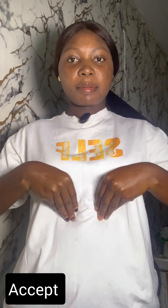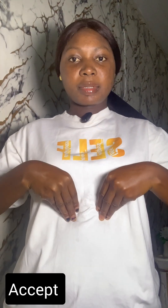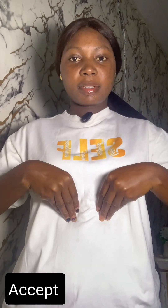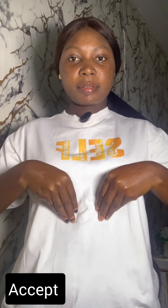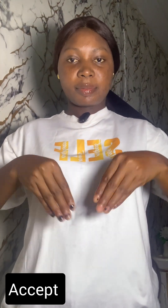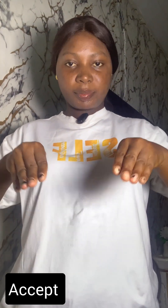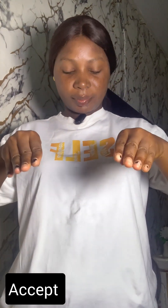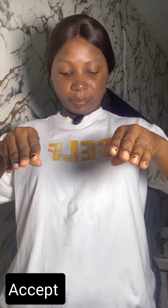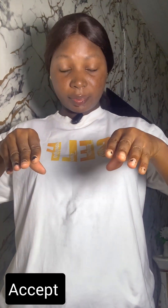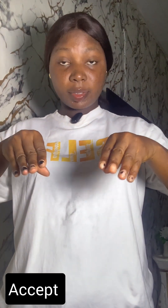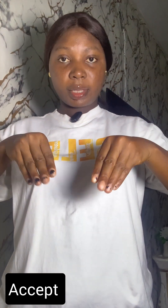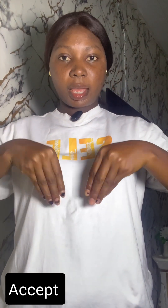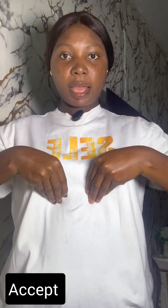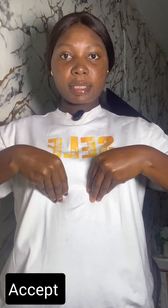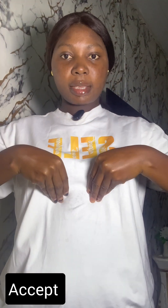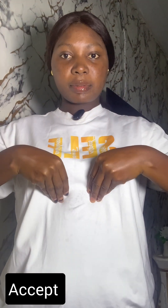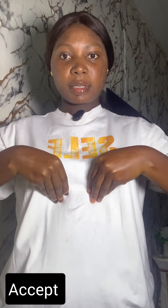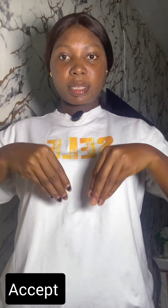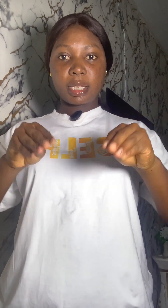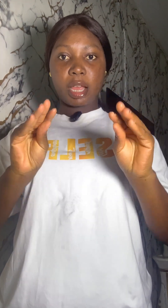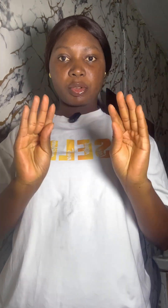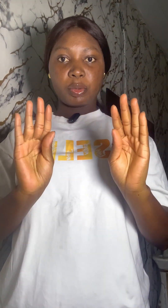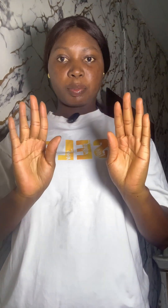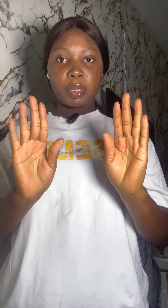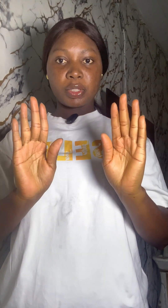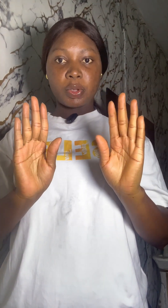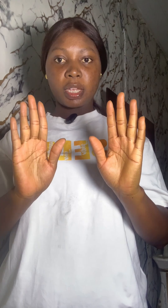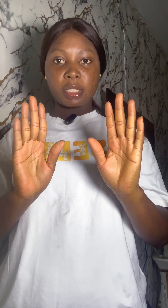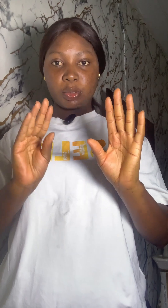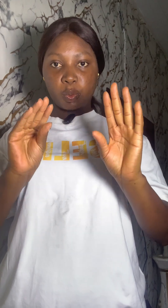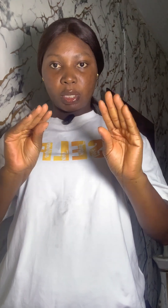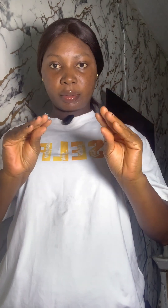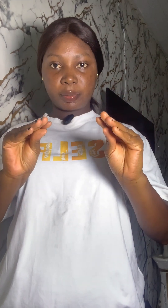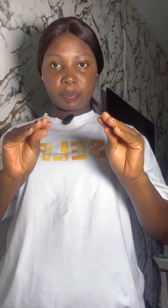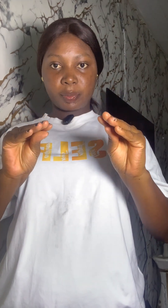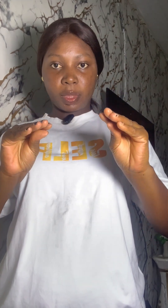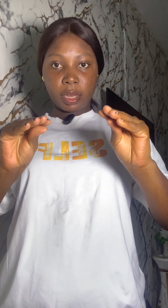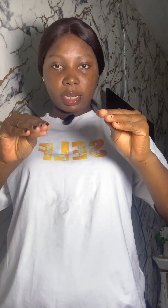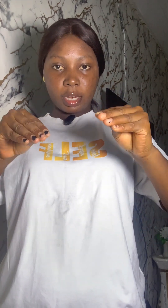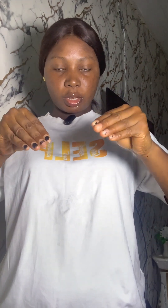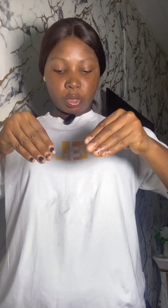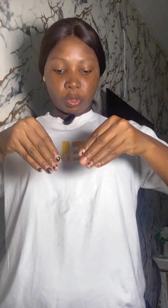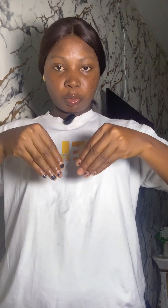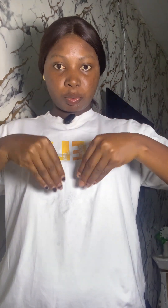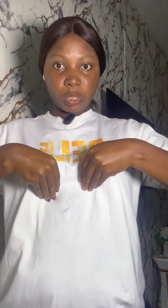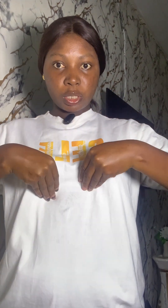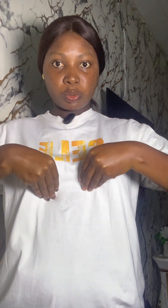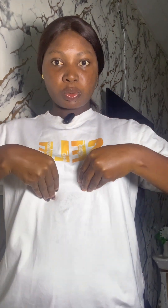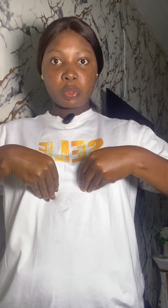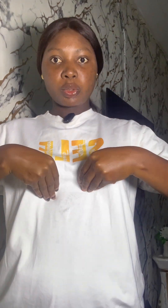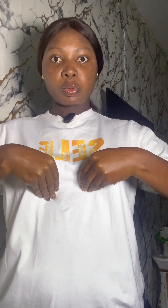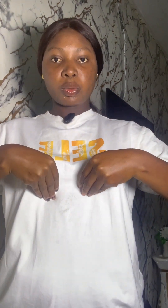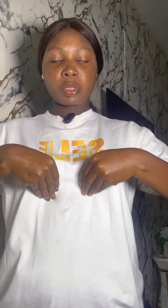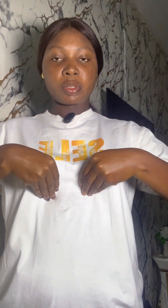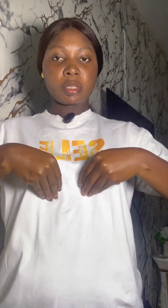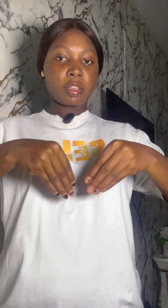Accept, accept. Now you place your hand this way and then you bring it towards yourself,